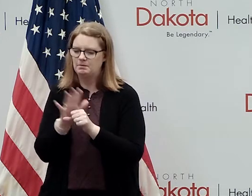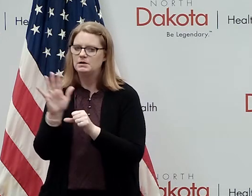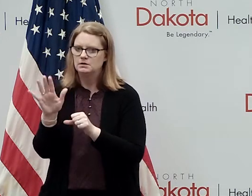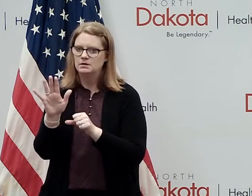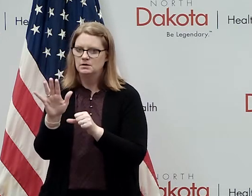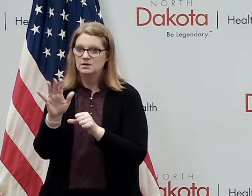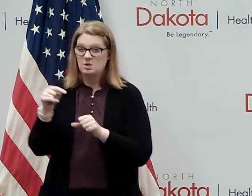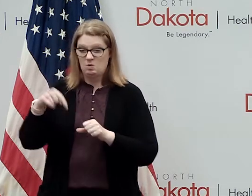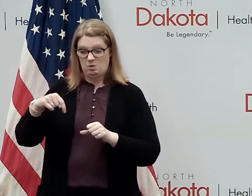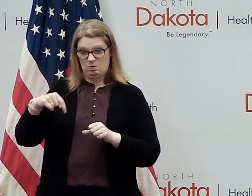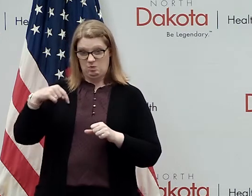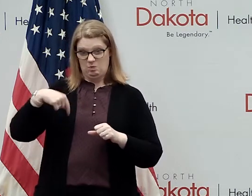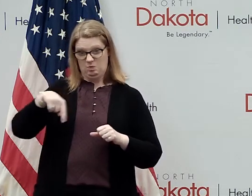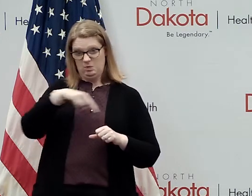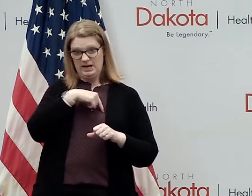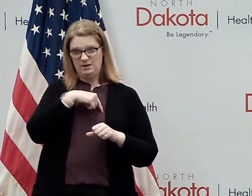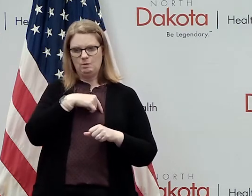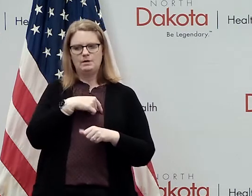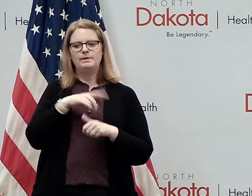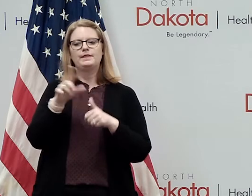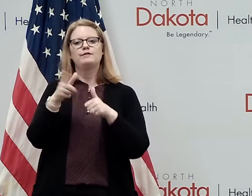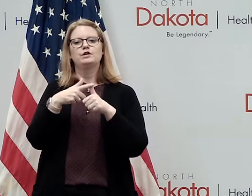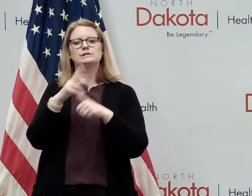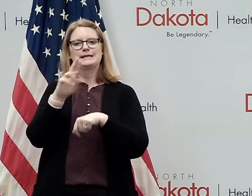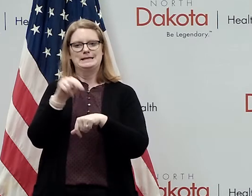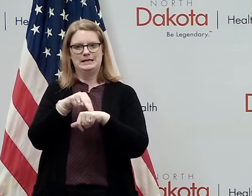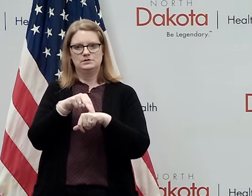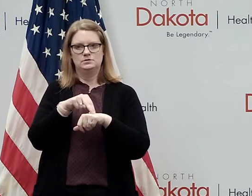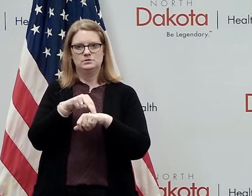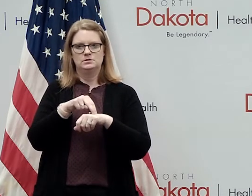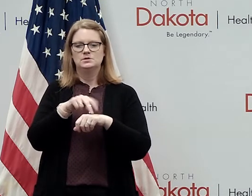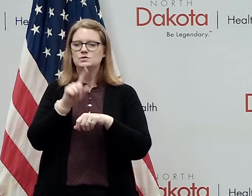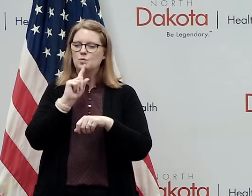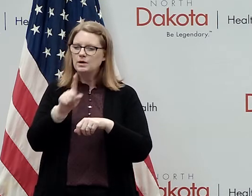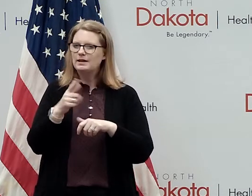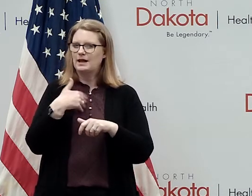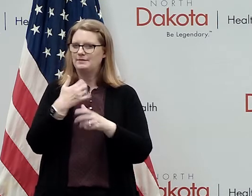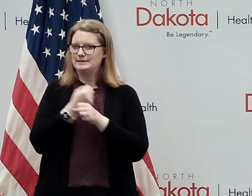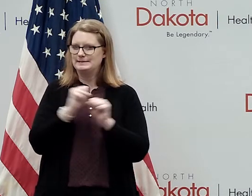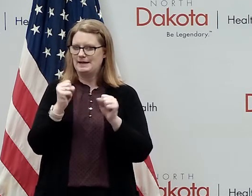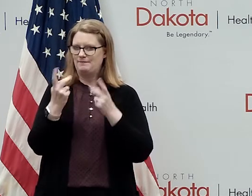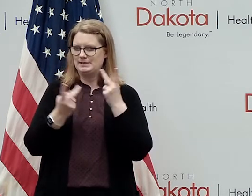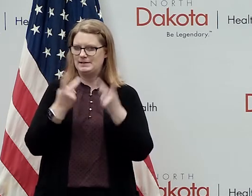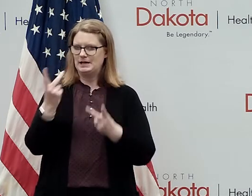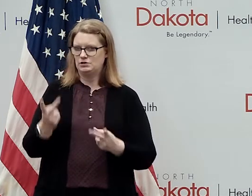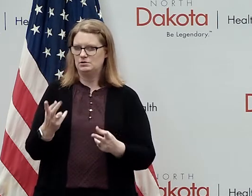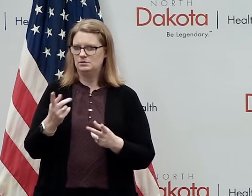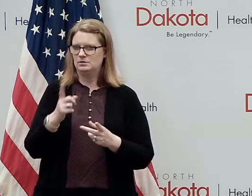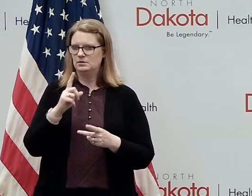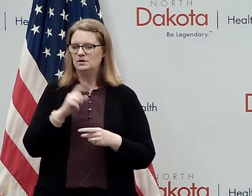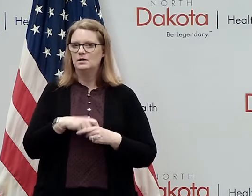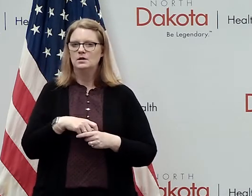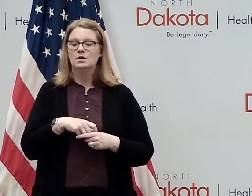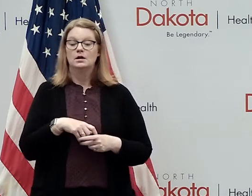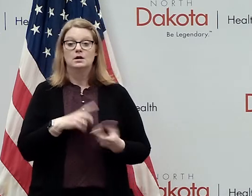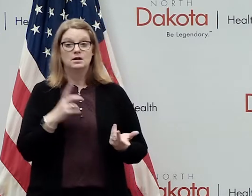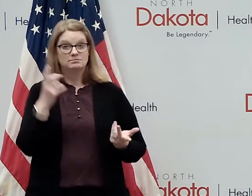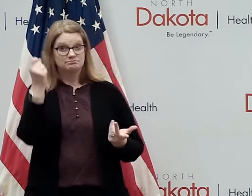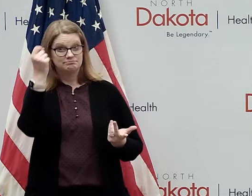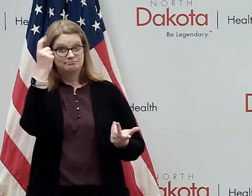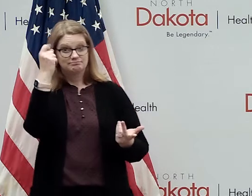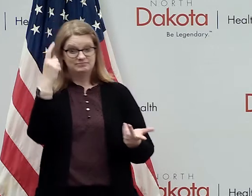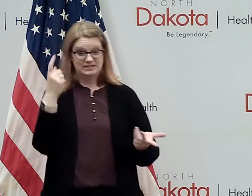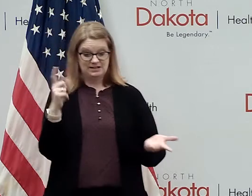nation to allow that to happen in terms of safe visitation. The thing that, of course, we have to balance on all